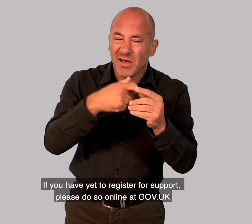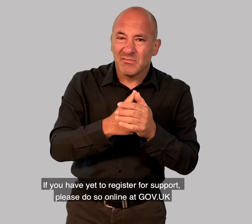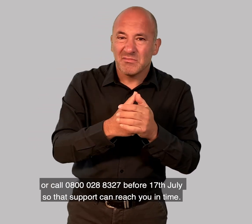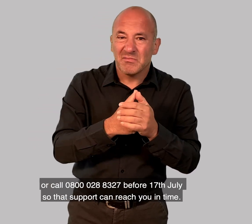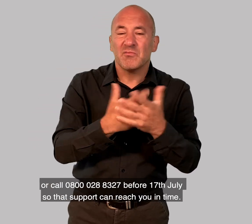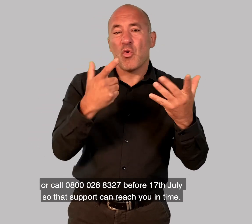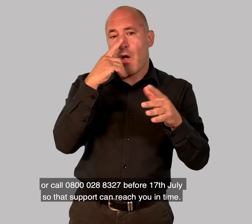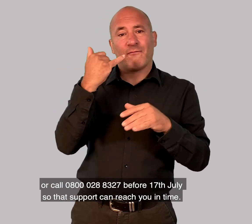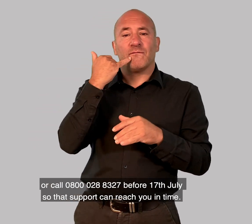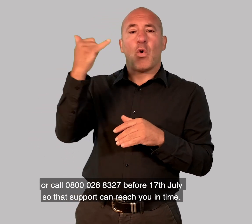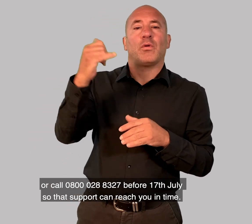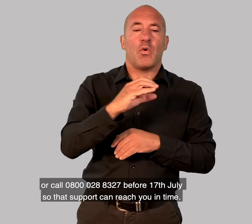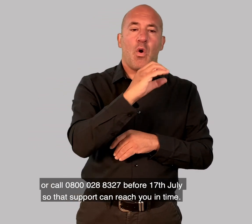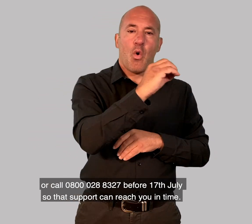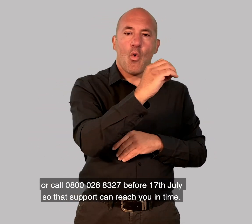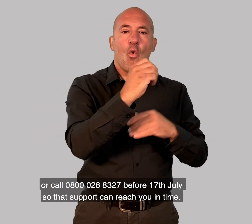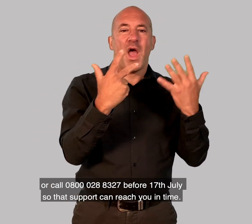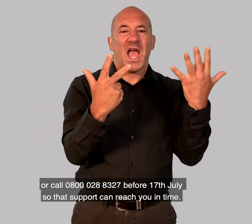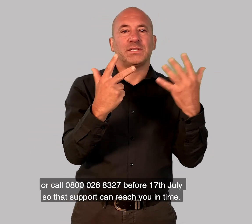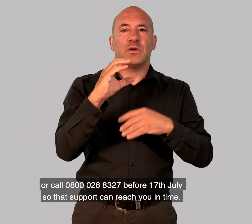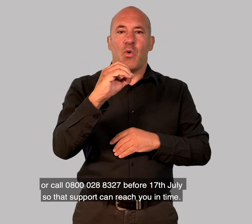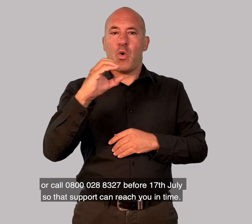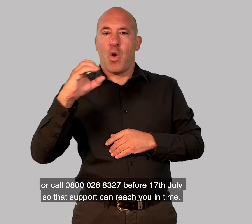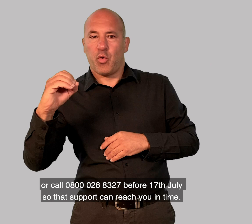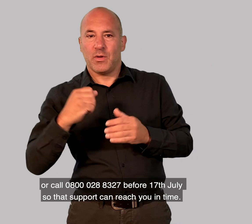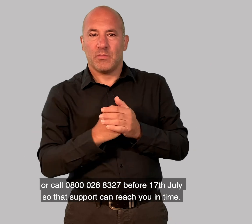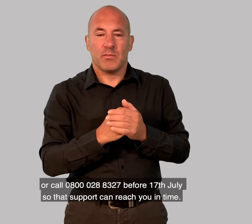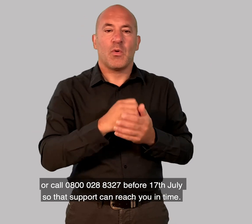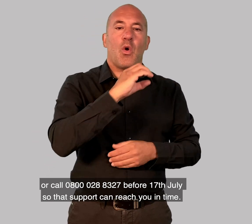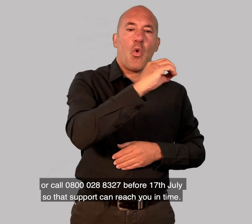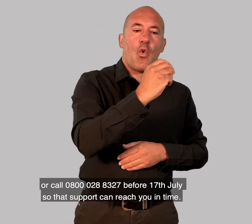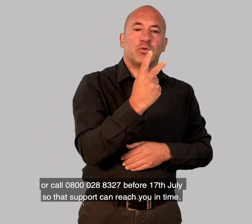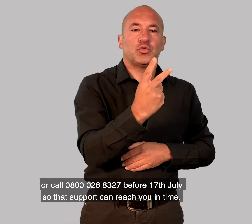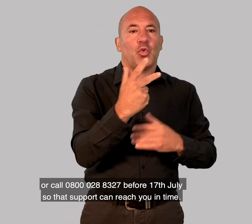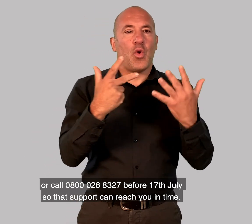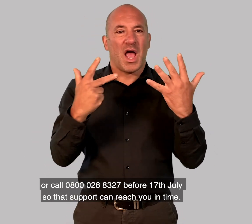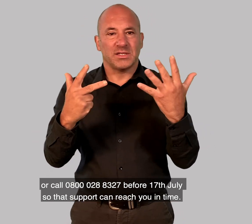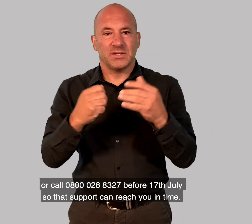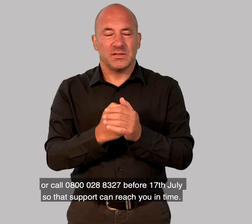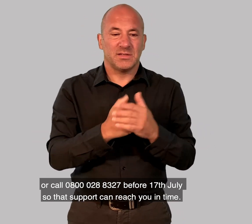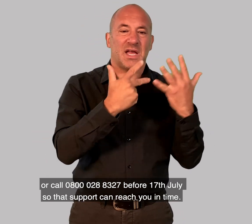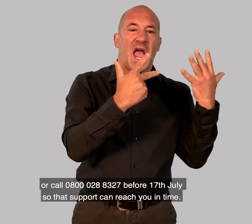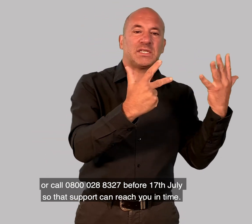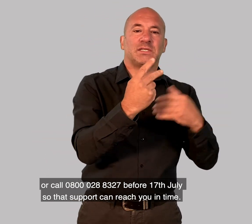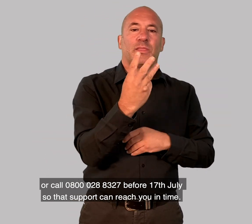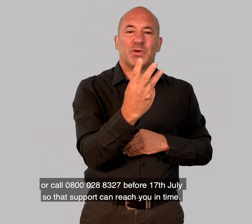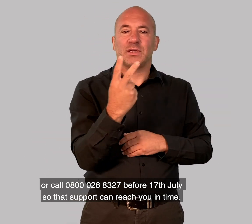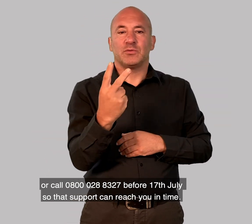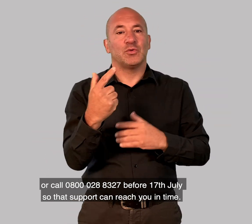call 0800 028 8327 before the 17th of July so that support